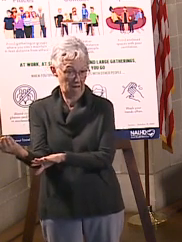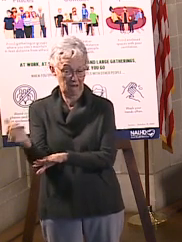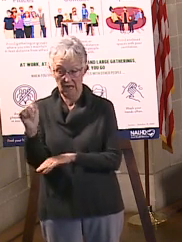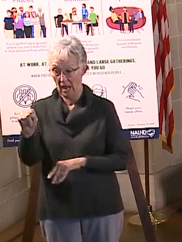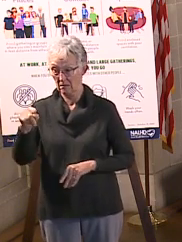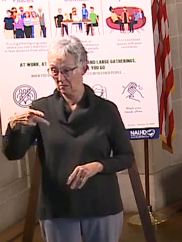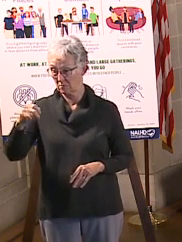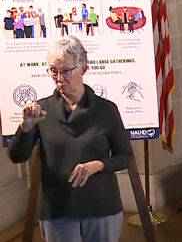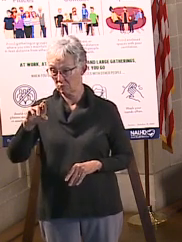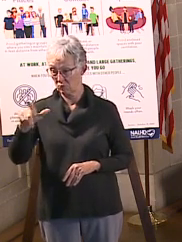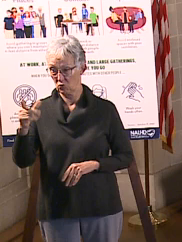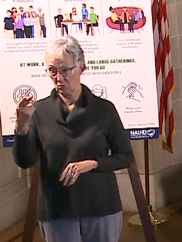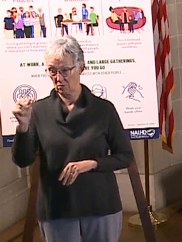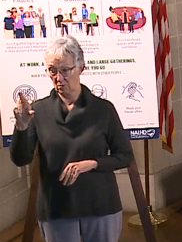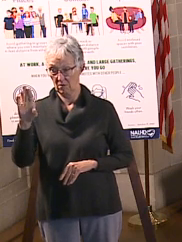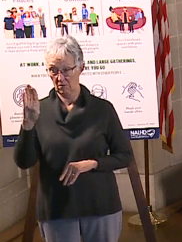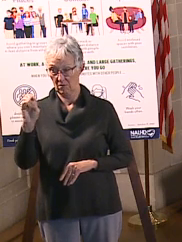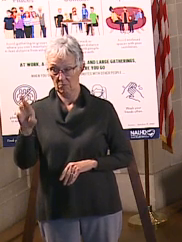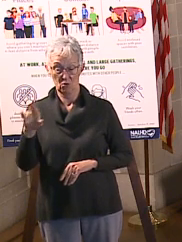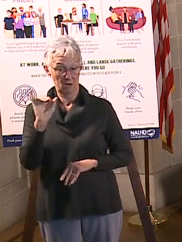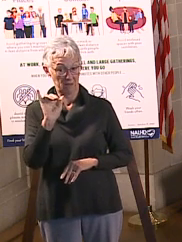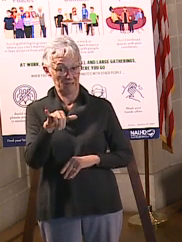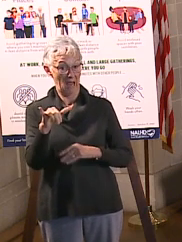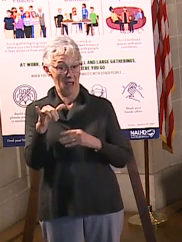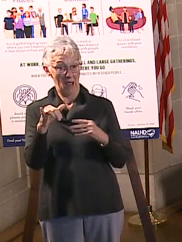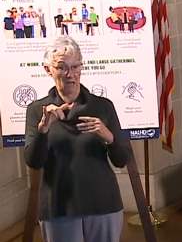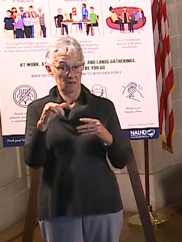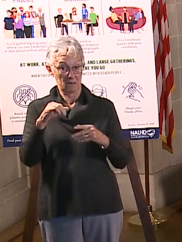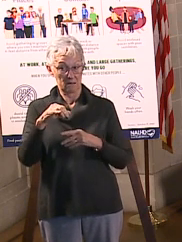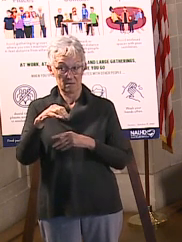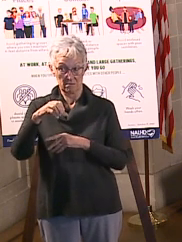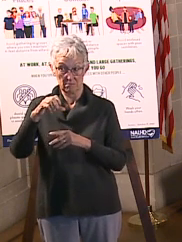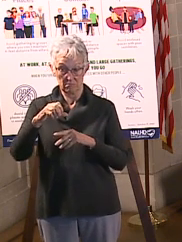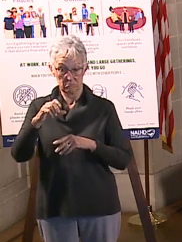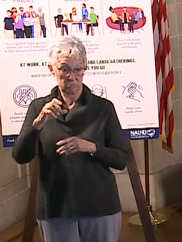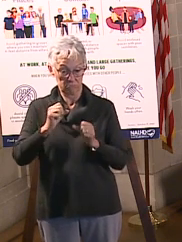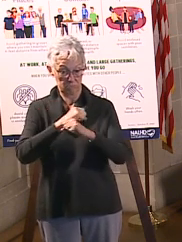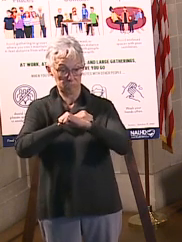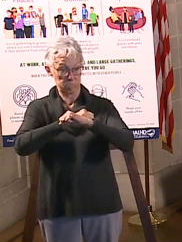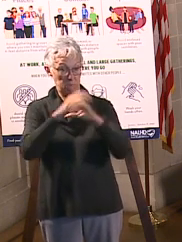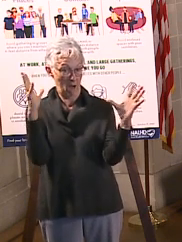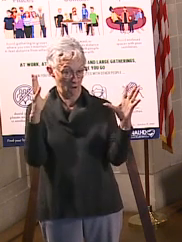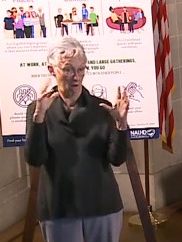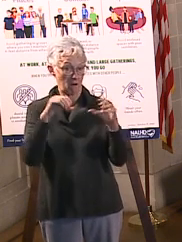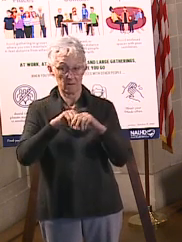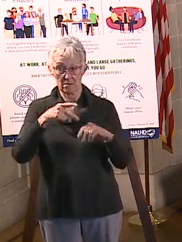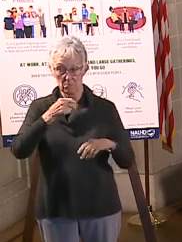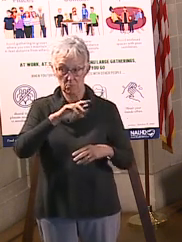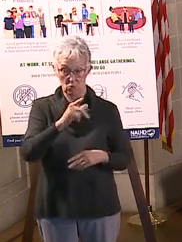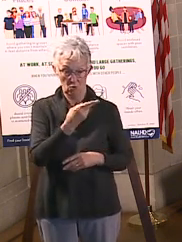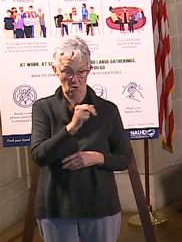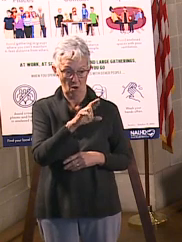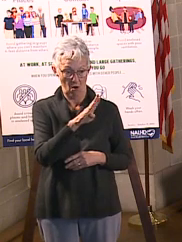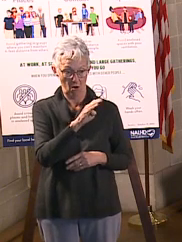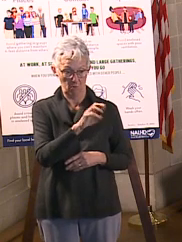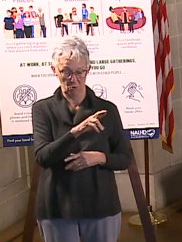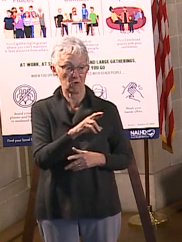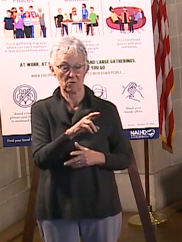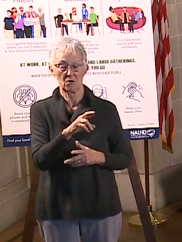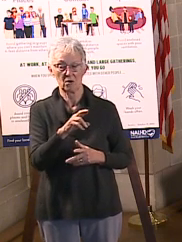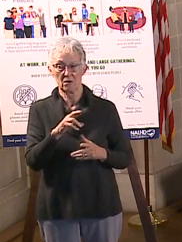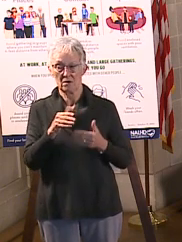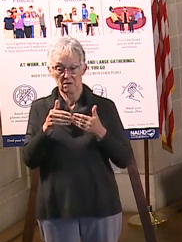also that brought us into the war in World War II, a war which we would win in the Pacific, we would win in Europe. And as I reflect on